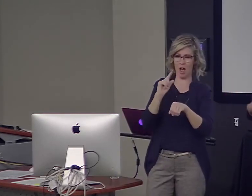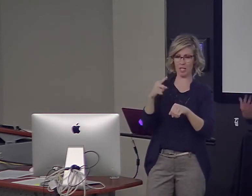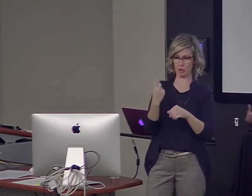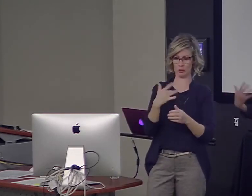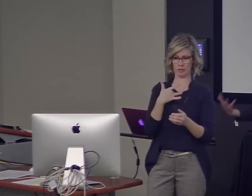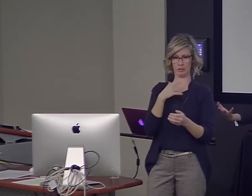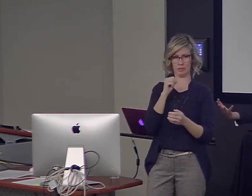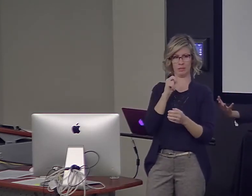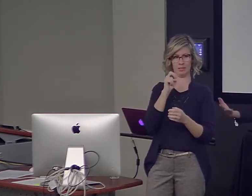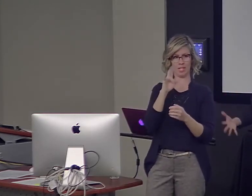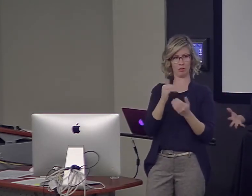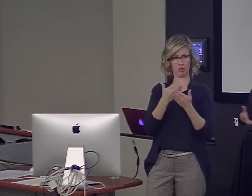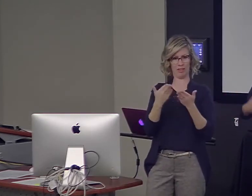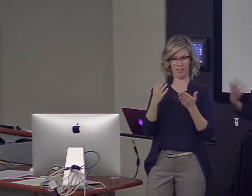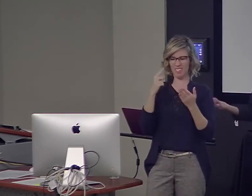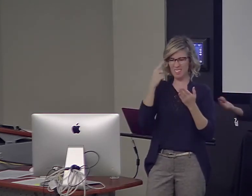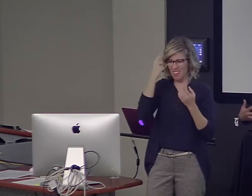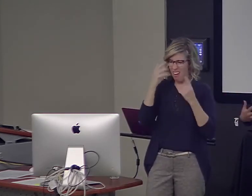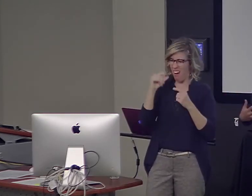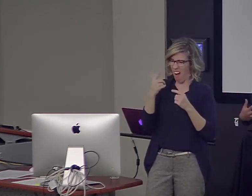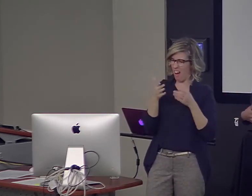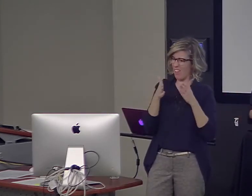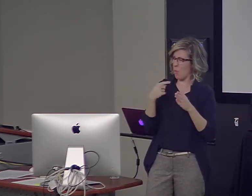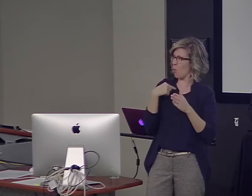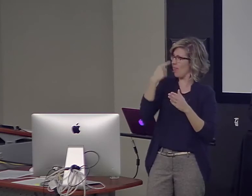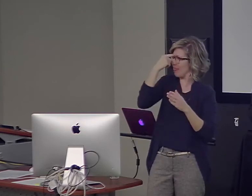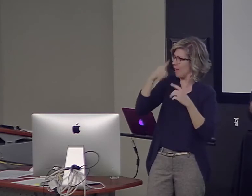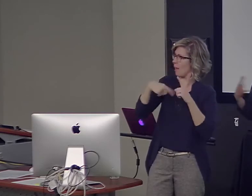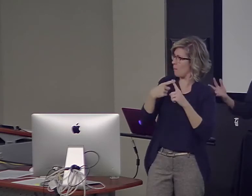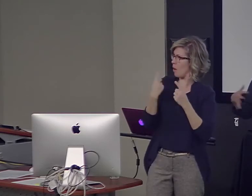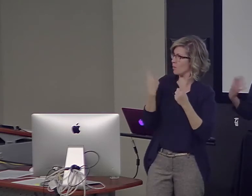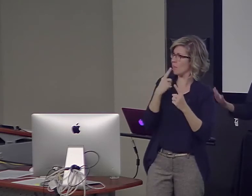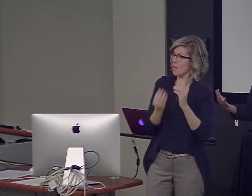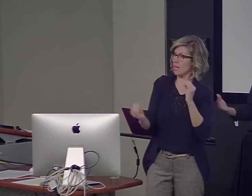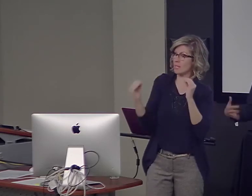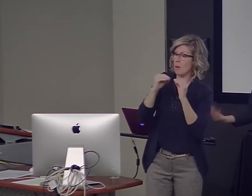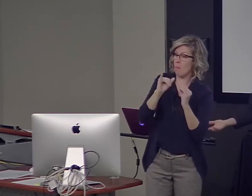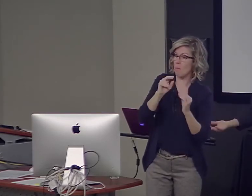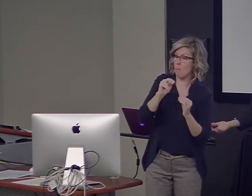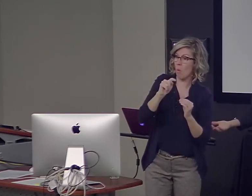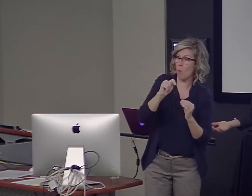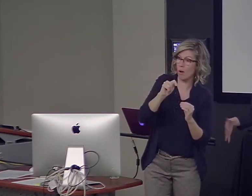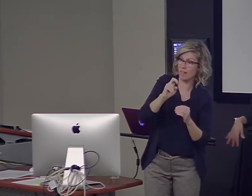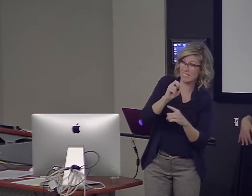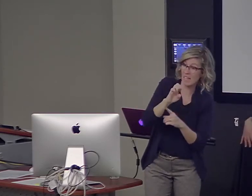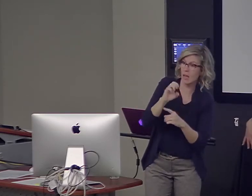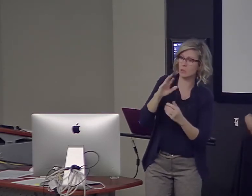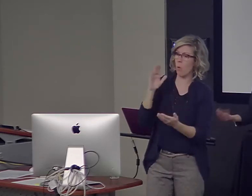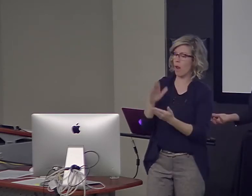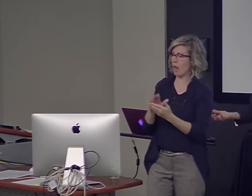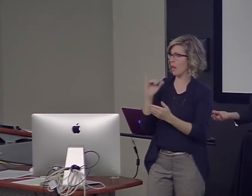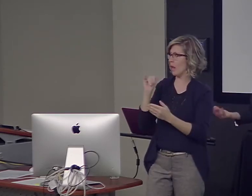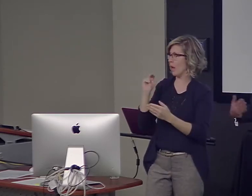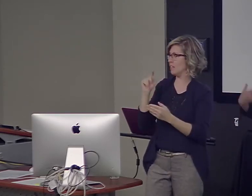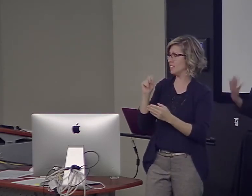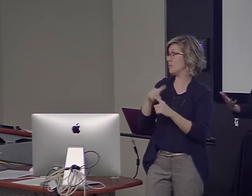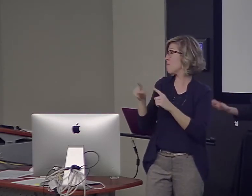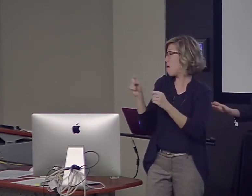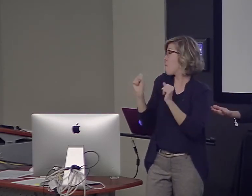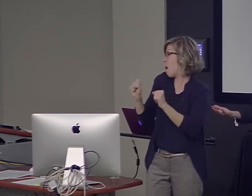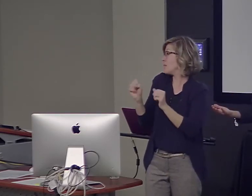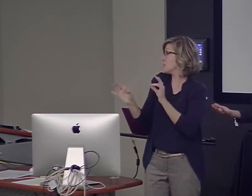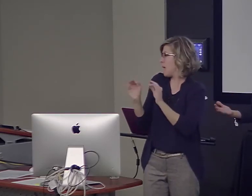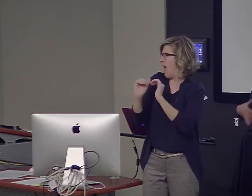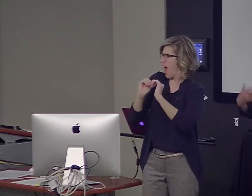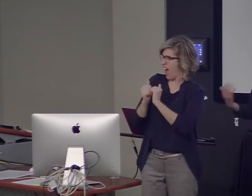that humans think about things as being more or less intense. But I think certainly those are viable possible explanations for how